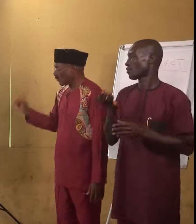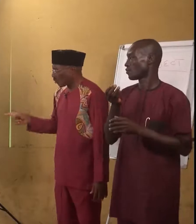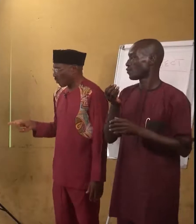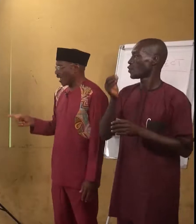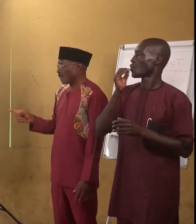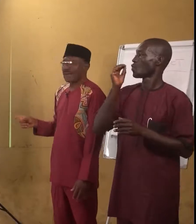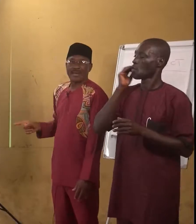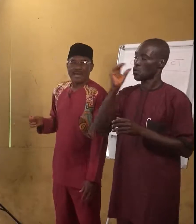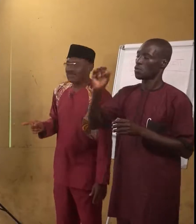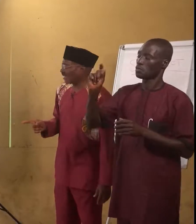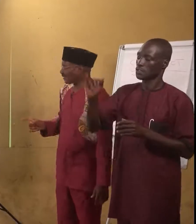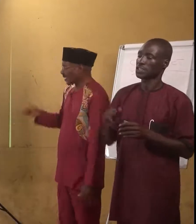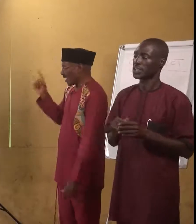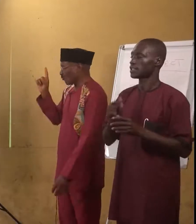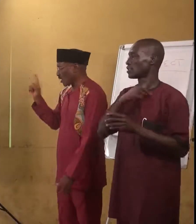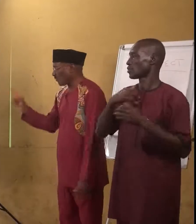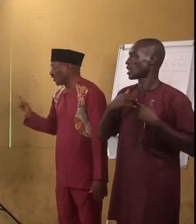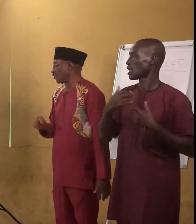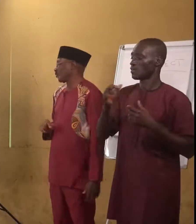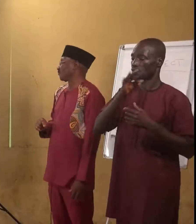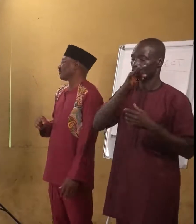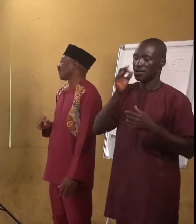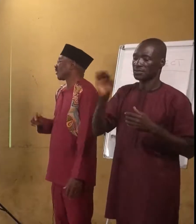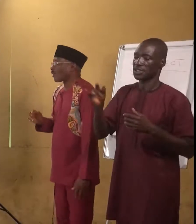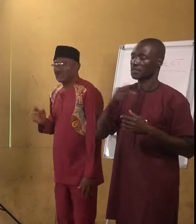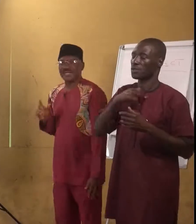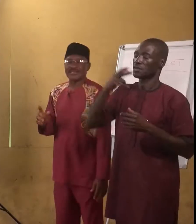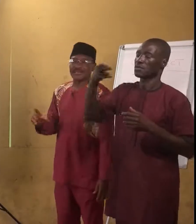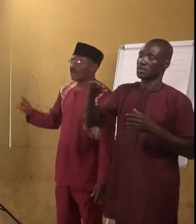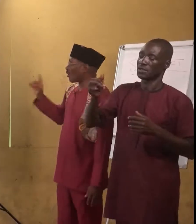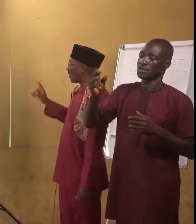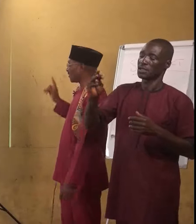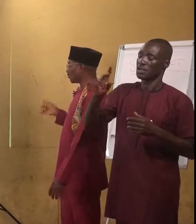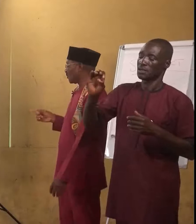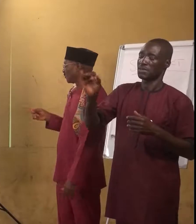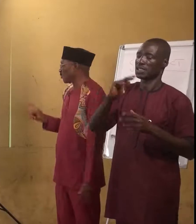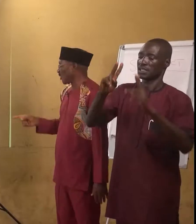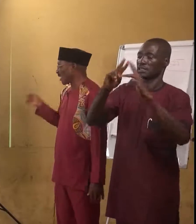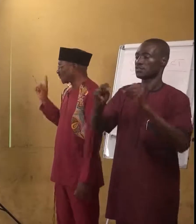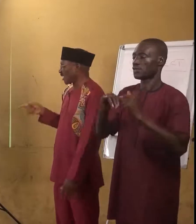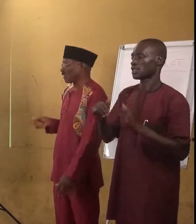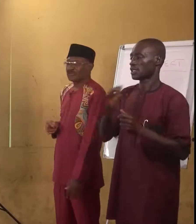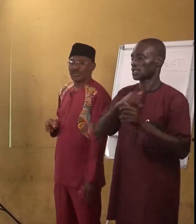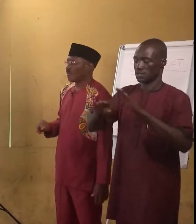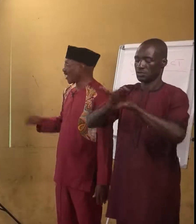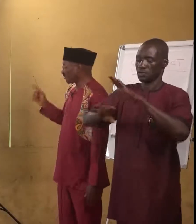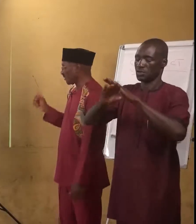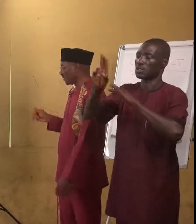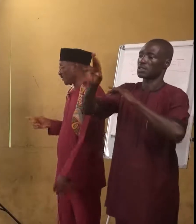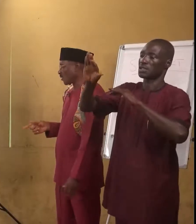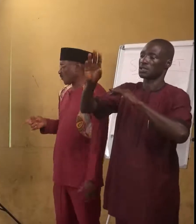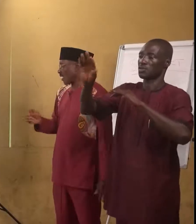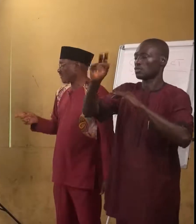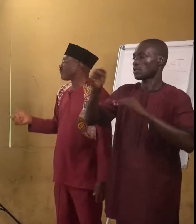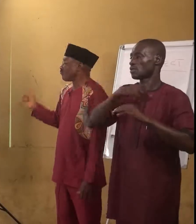have hamlet and we have village. Under the urban settlement, we have town, we have